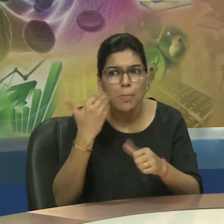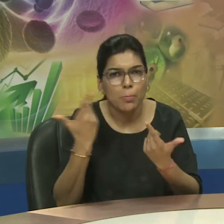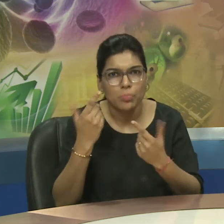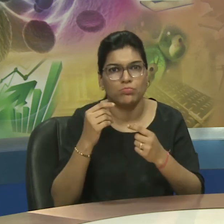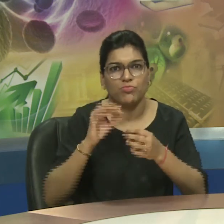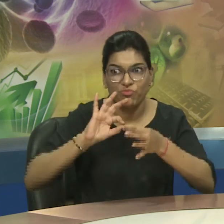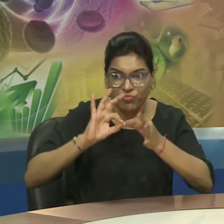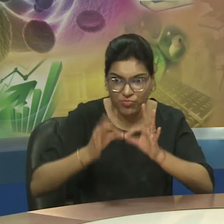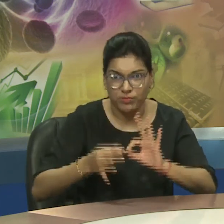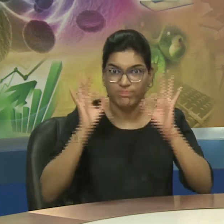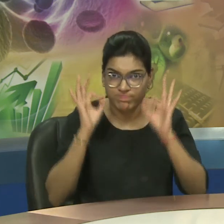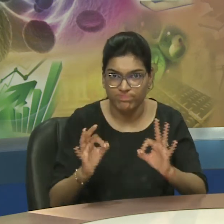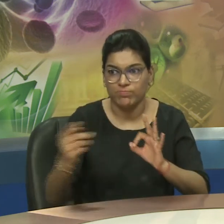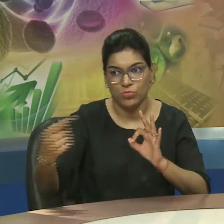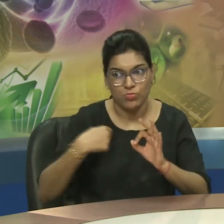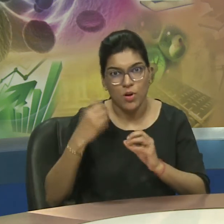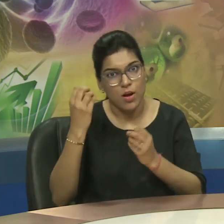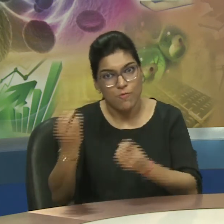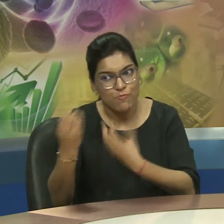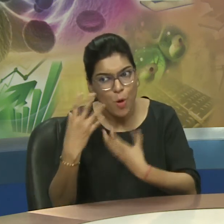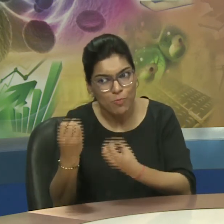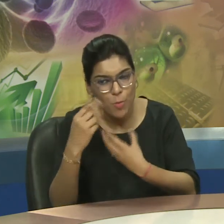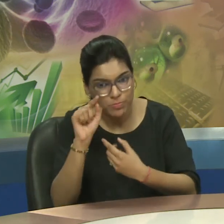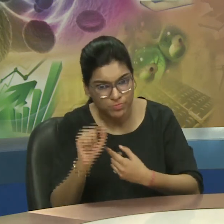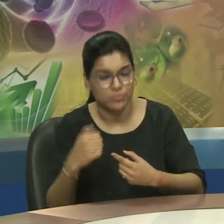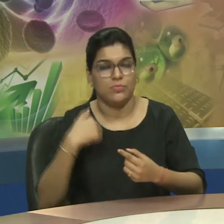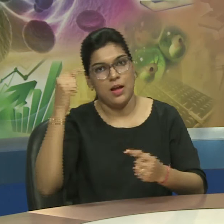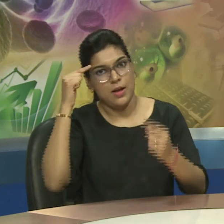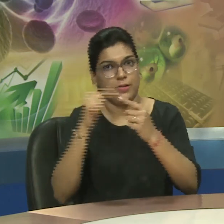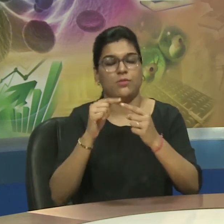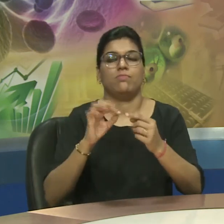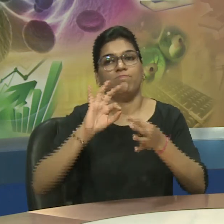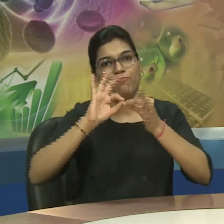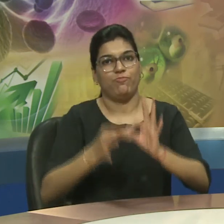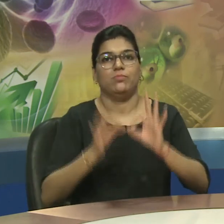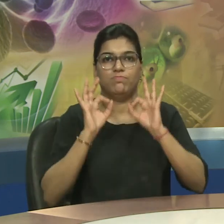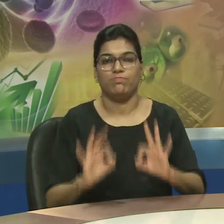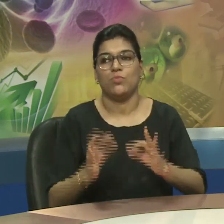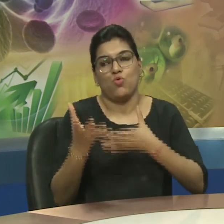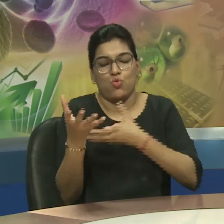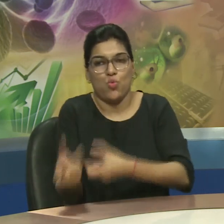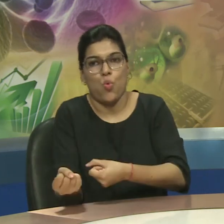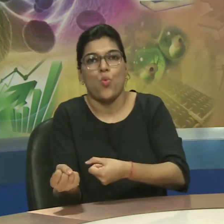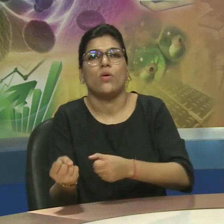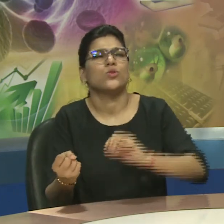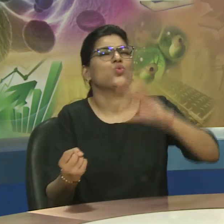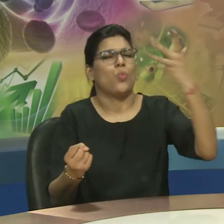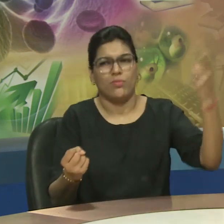Insurance contract are the contract of both mutual trust and confidence. Both the parties to the contract, that is the insurer